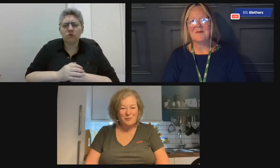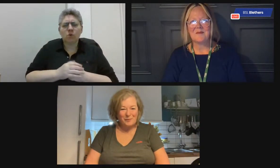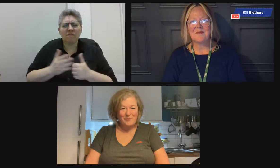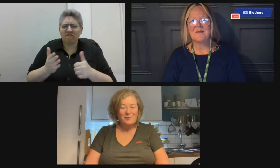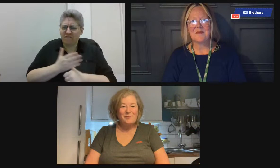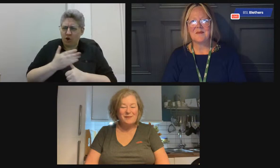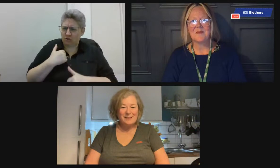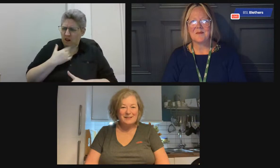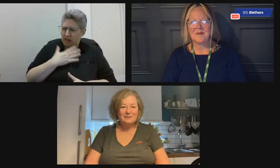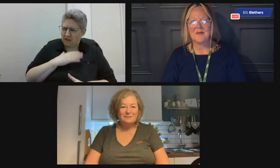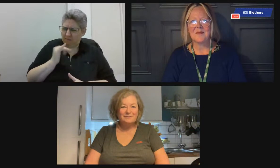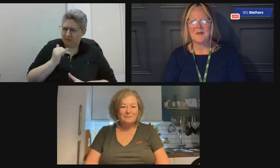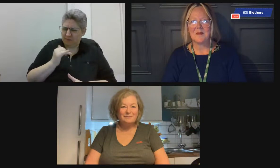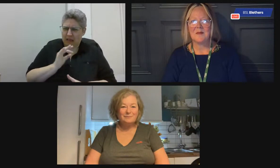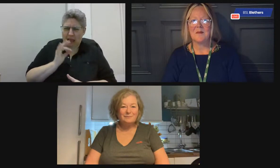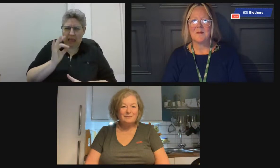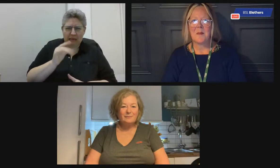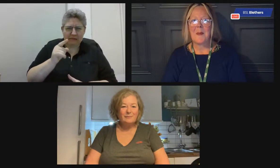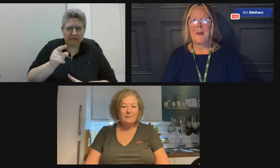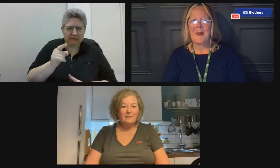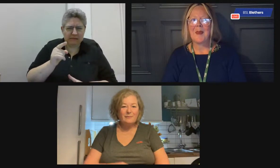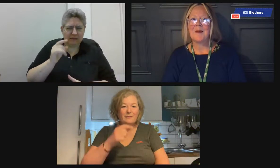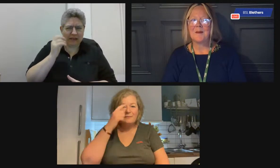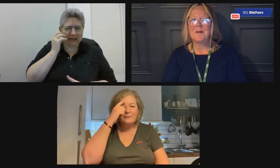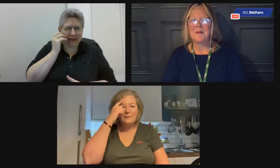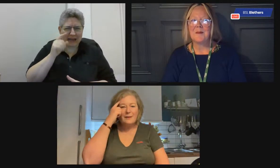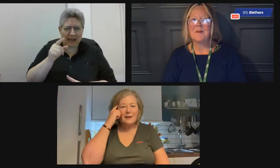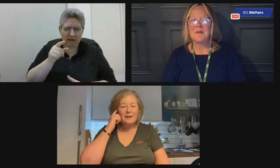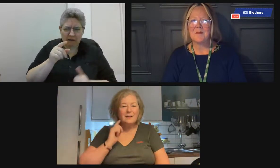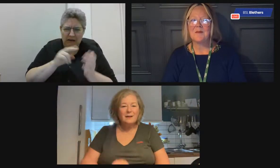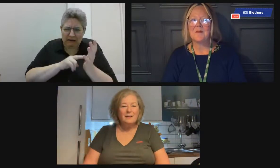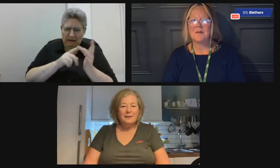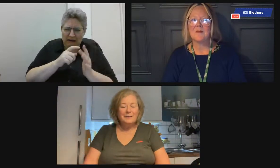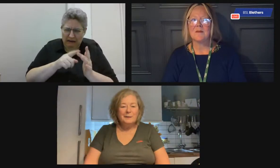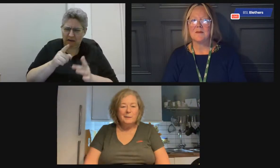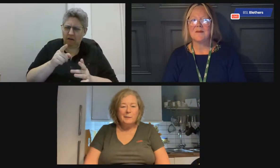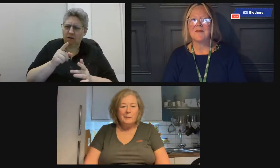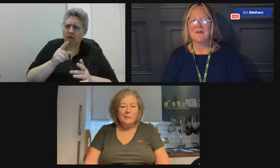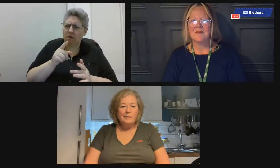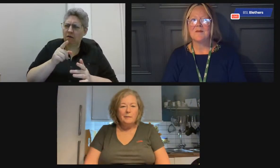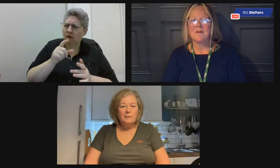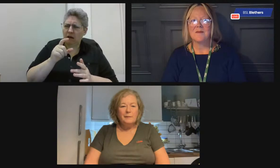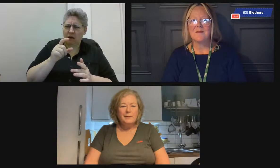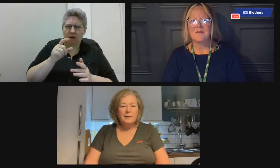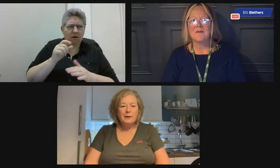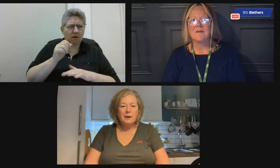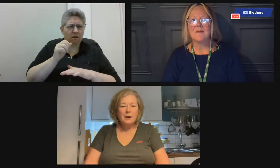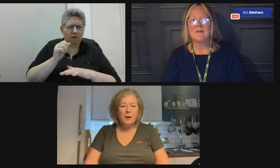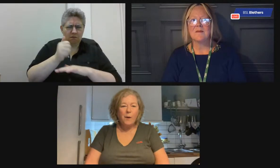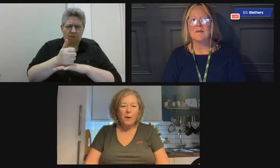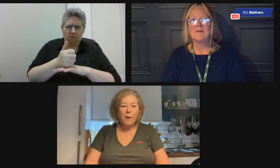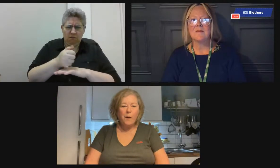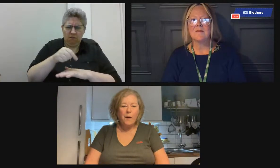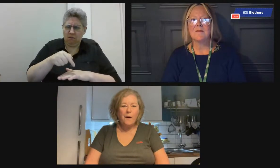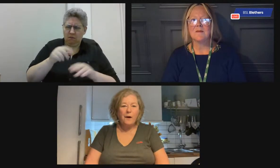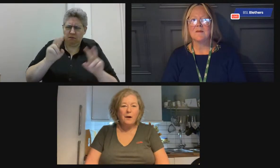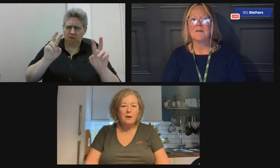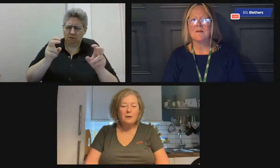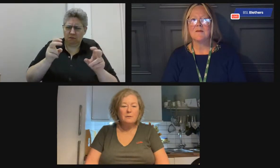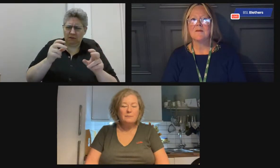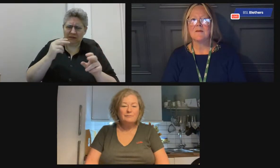personal perspective from your own journey. So the first thing I'd like to ask is actually to Nikki.